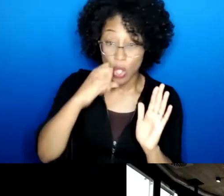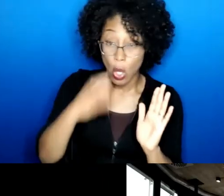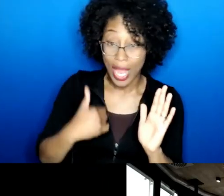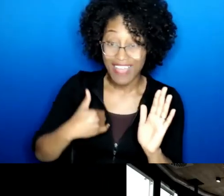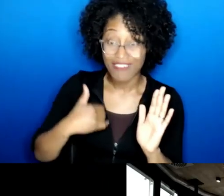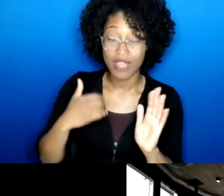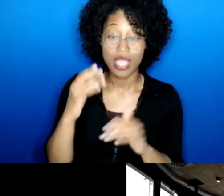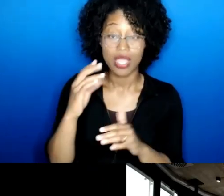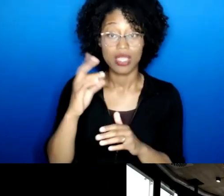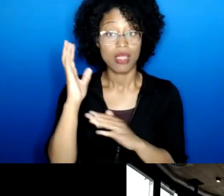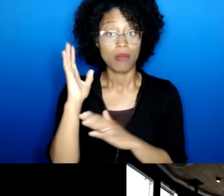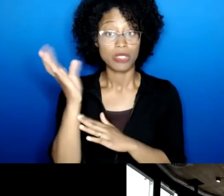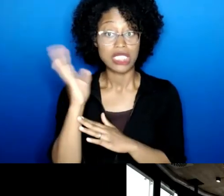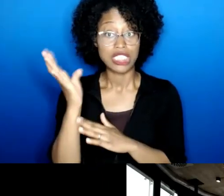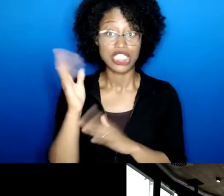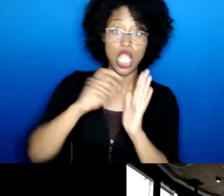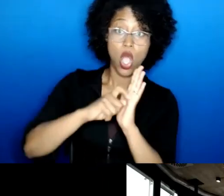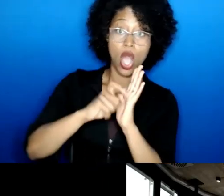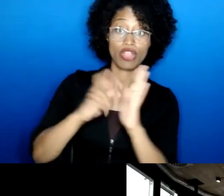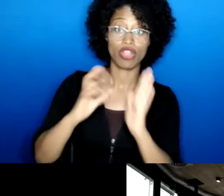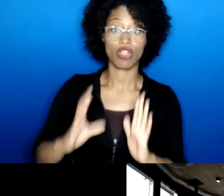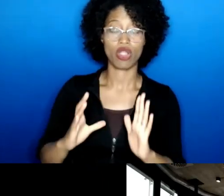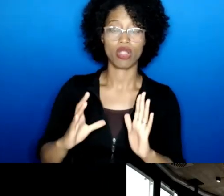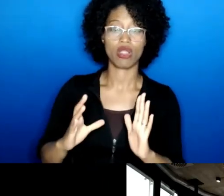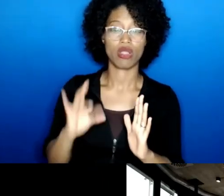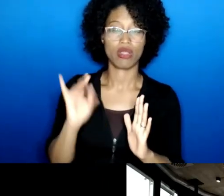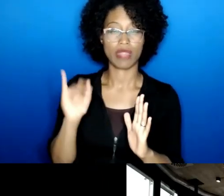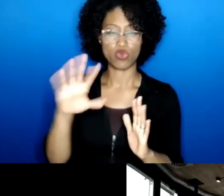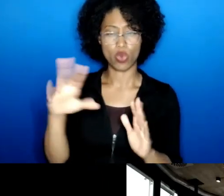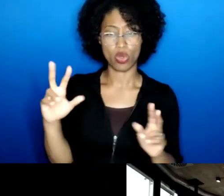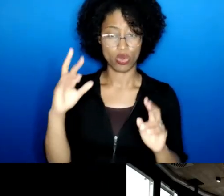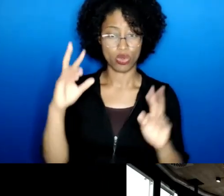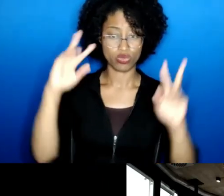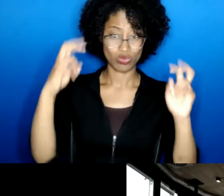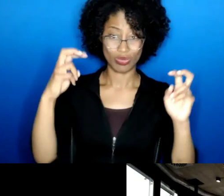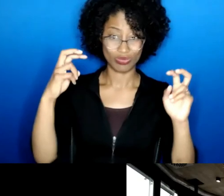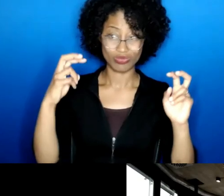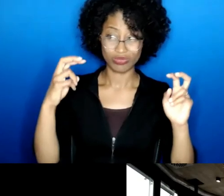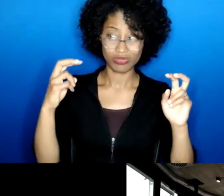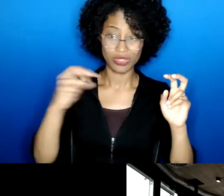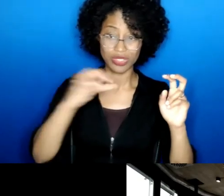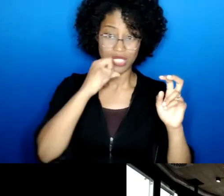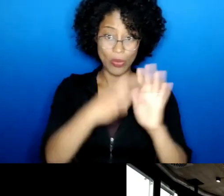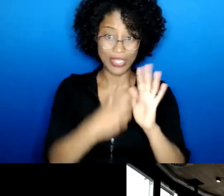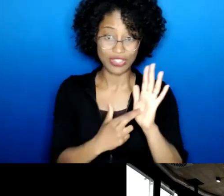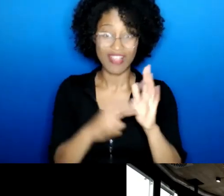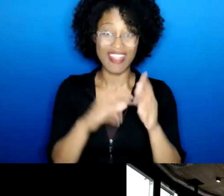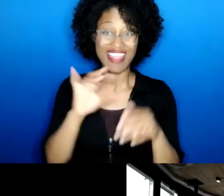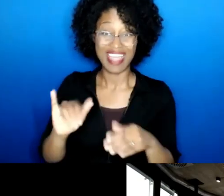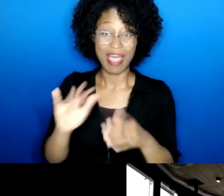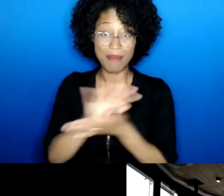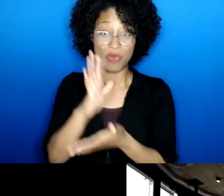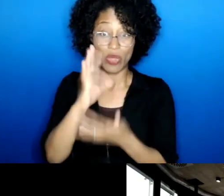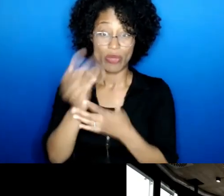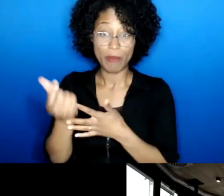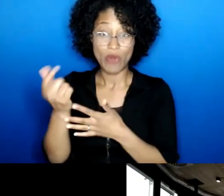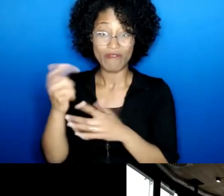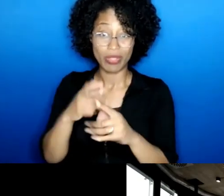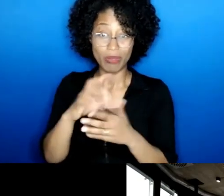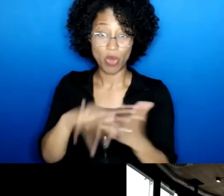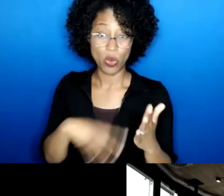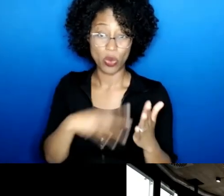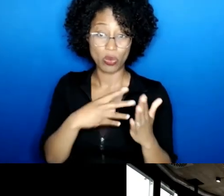presenting author registered after the 25th, that paper will be removed from the program, just as it would have